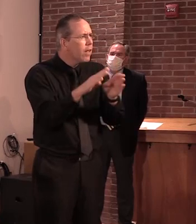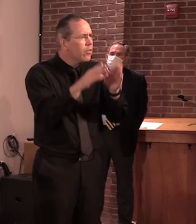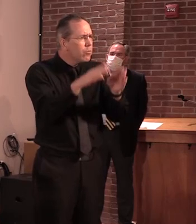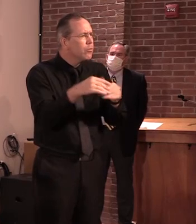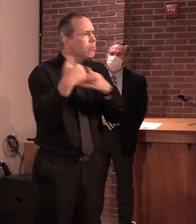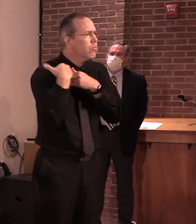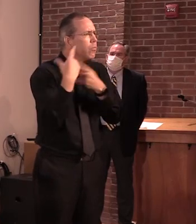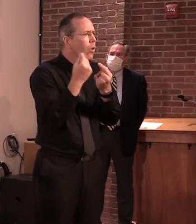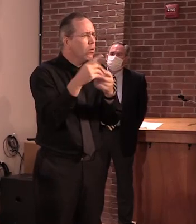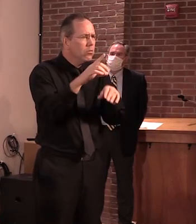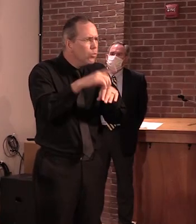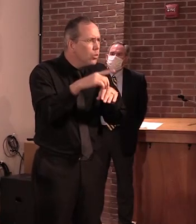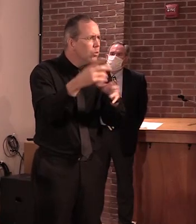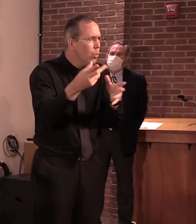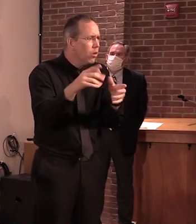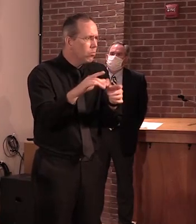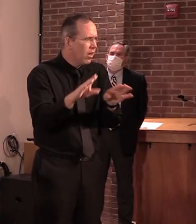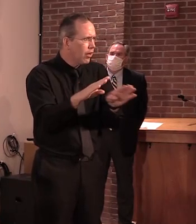that